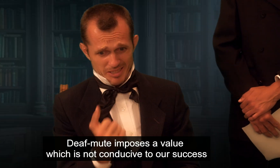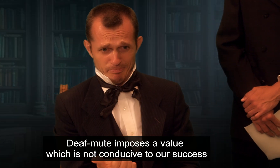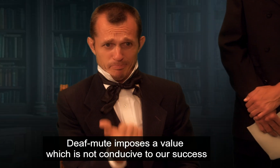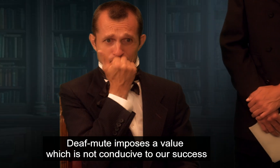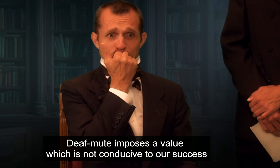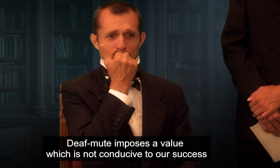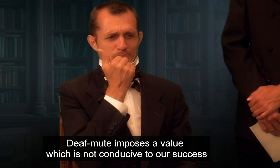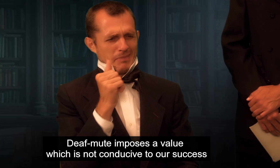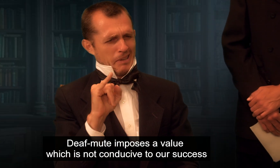Deaf-mute